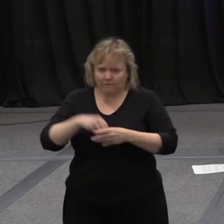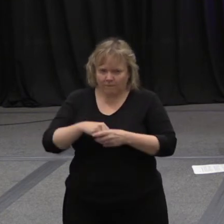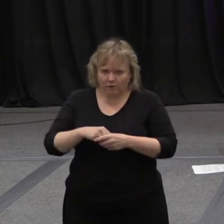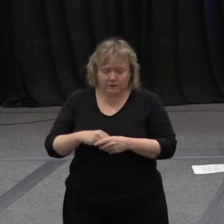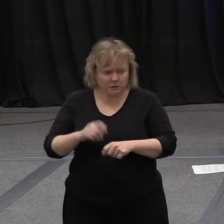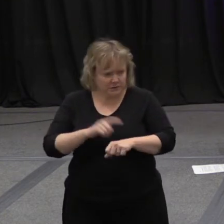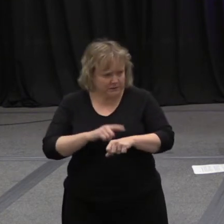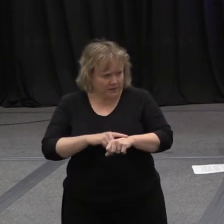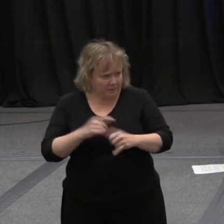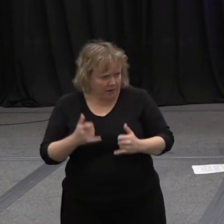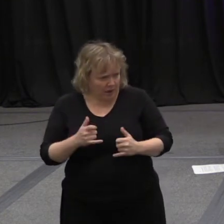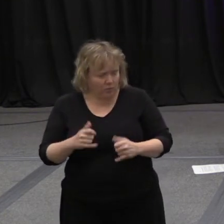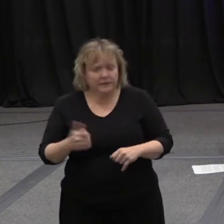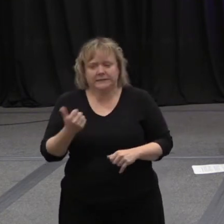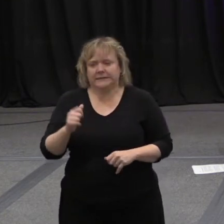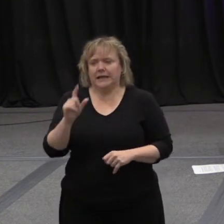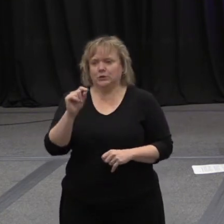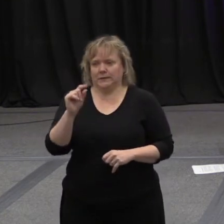time?